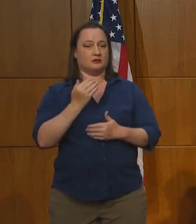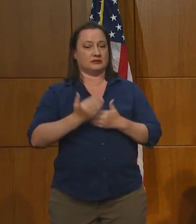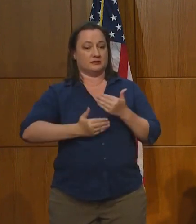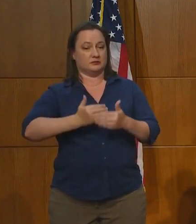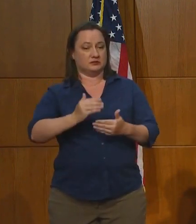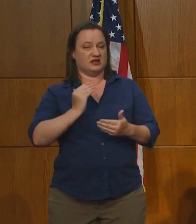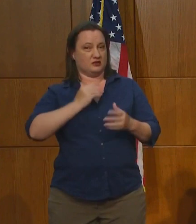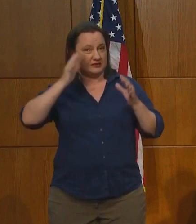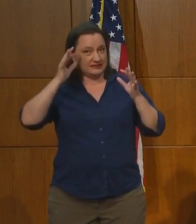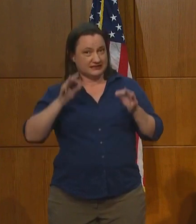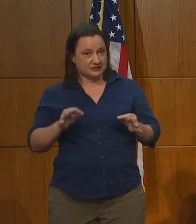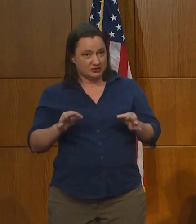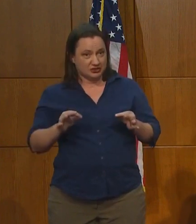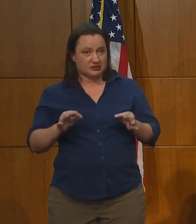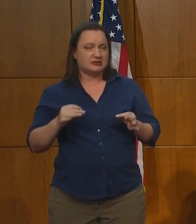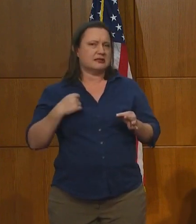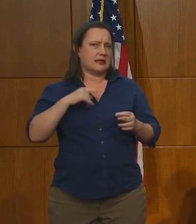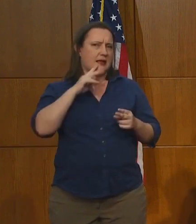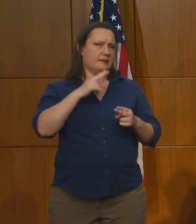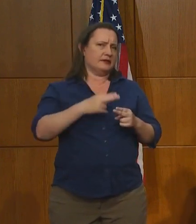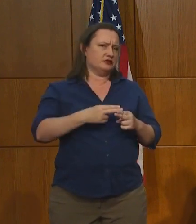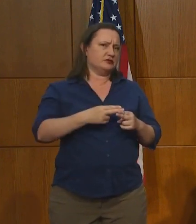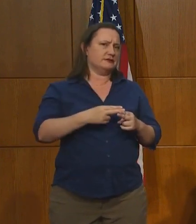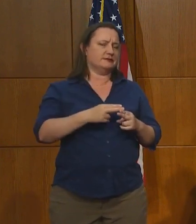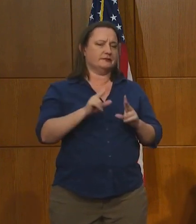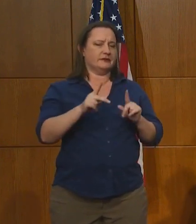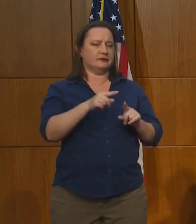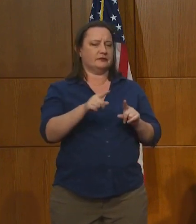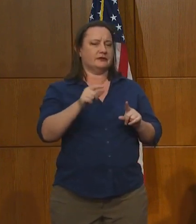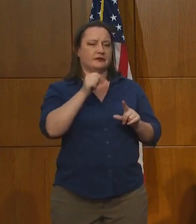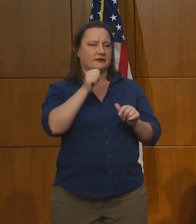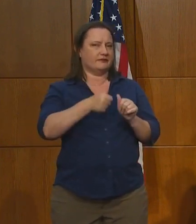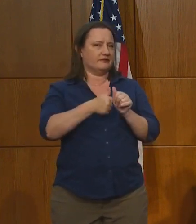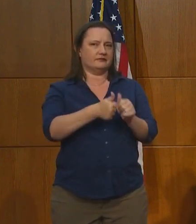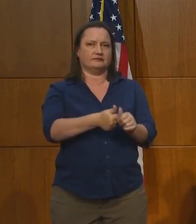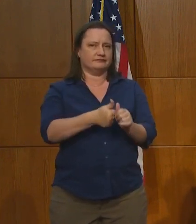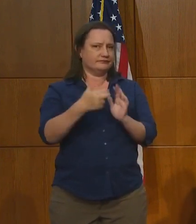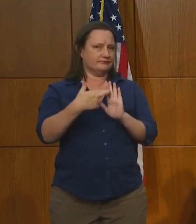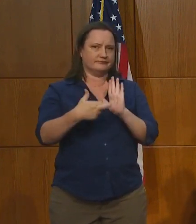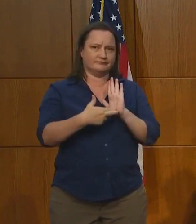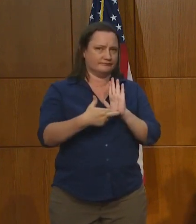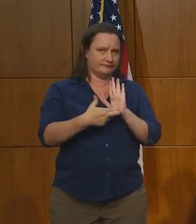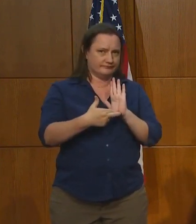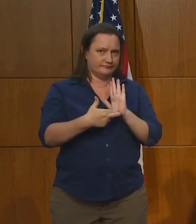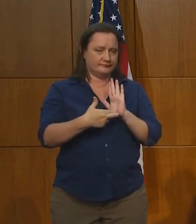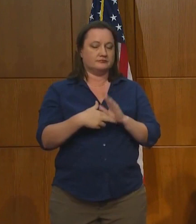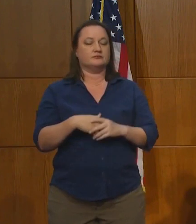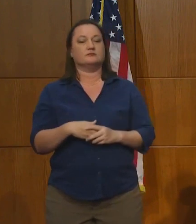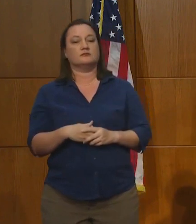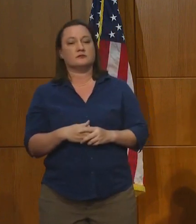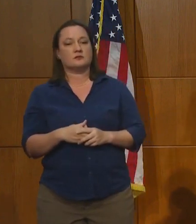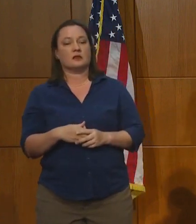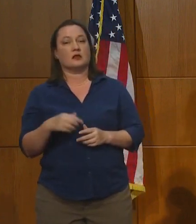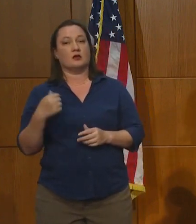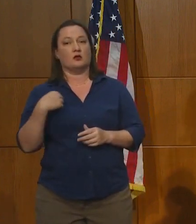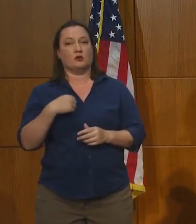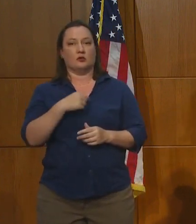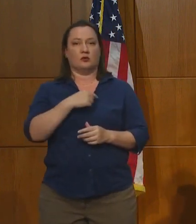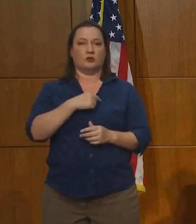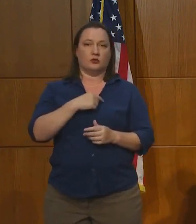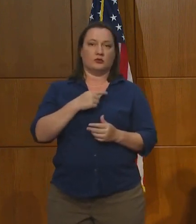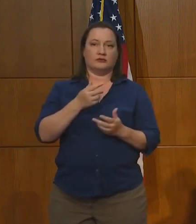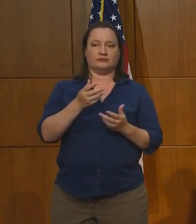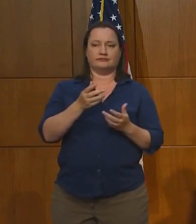I mentioned non-compliance earlier. We talk to the individuals that are doing the tracing and